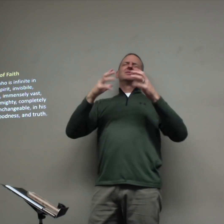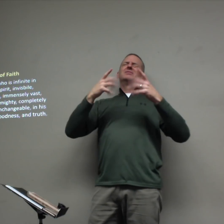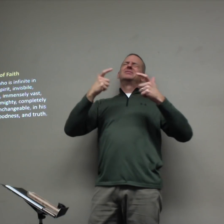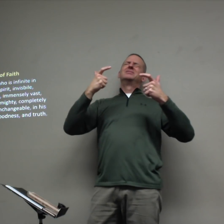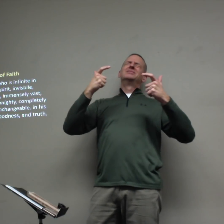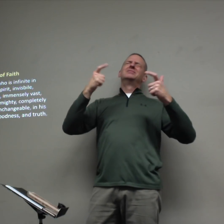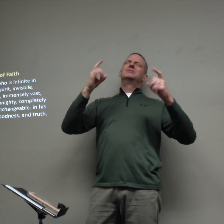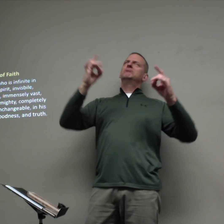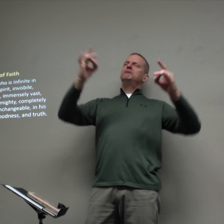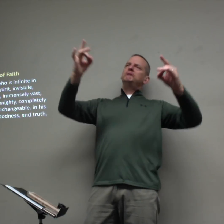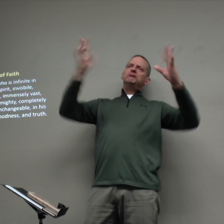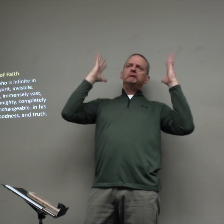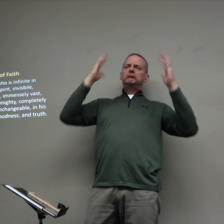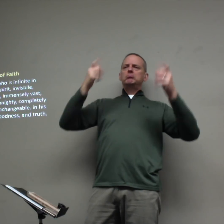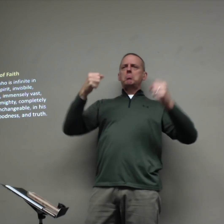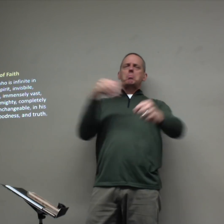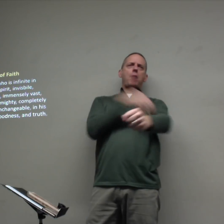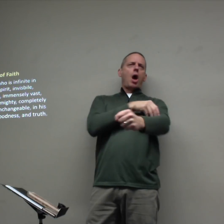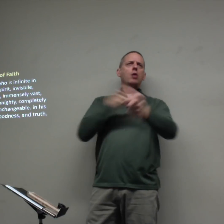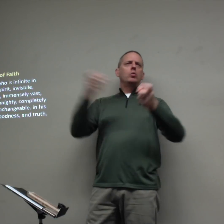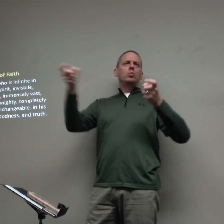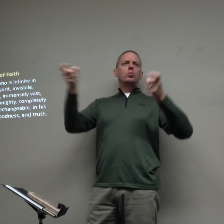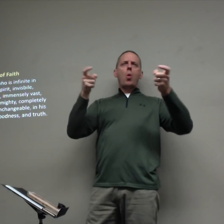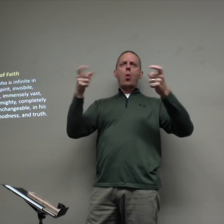immensely vast, overwhelming, powerful.